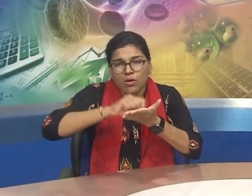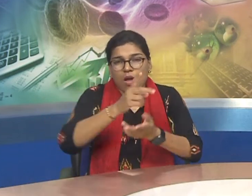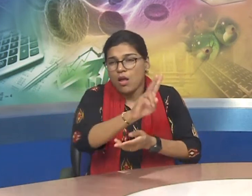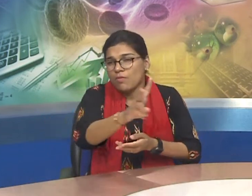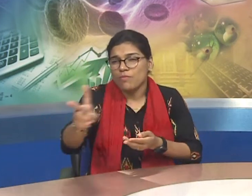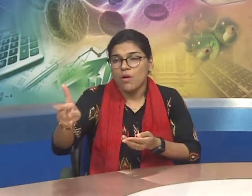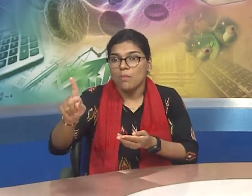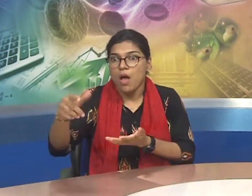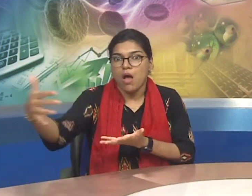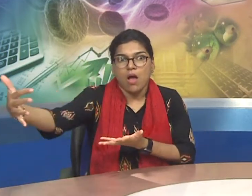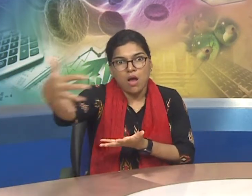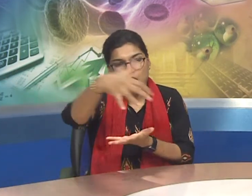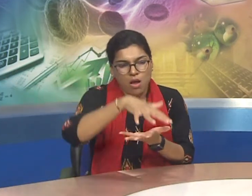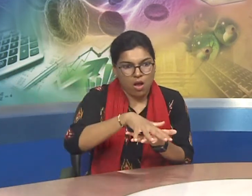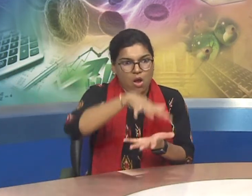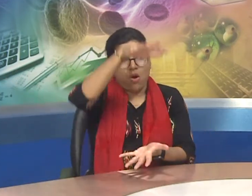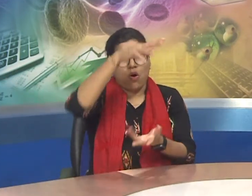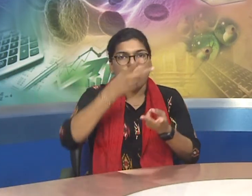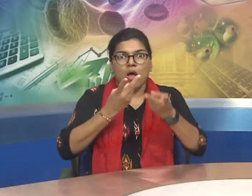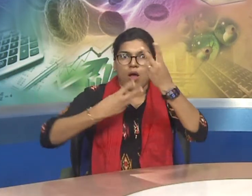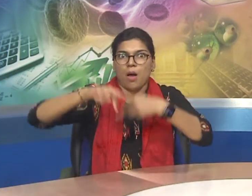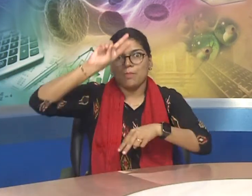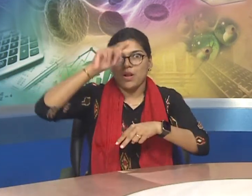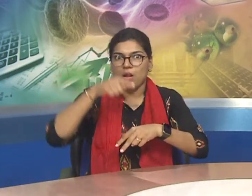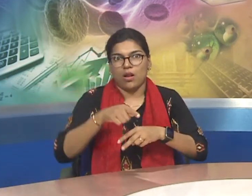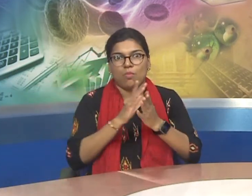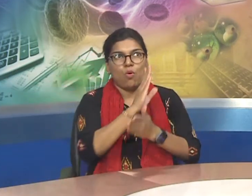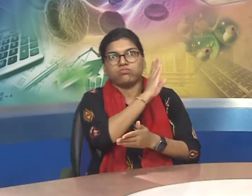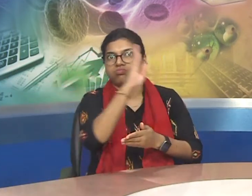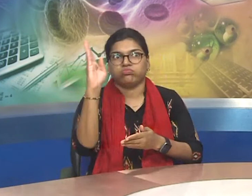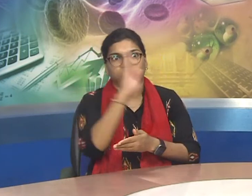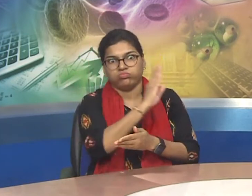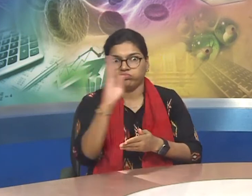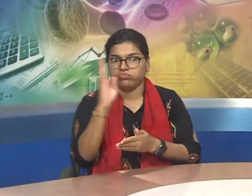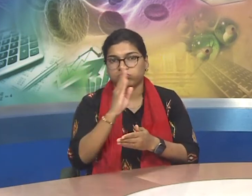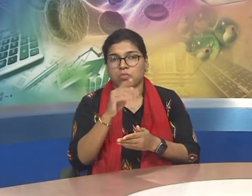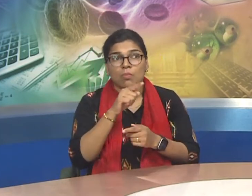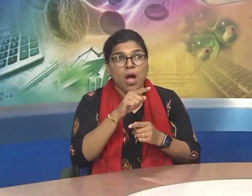So this created the need for library automation.